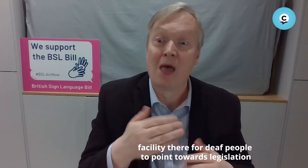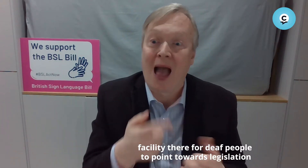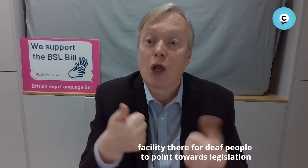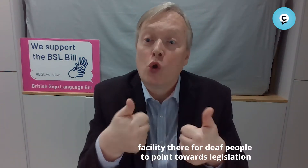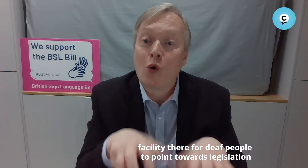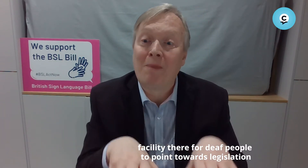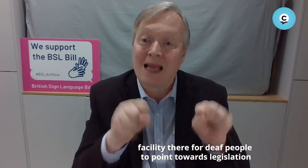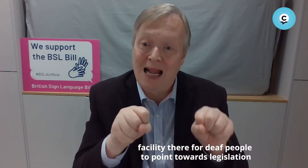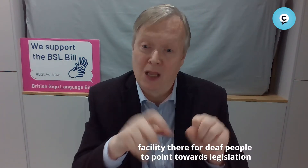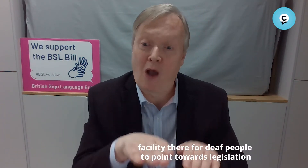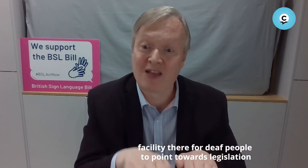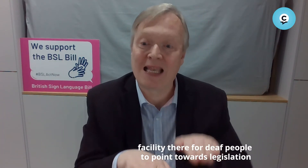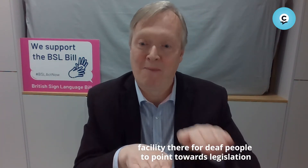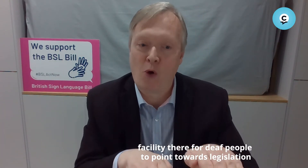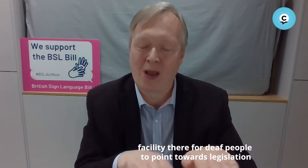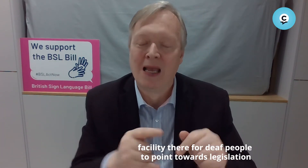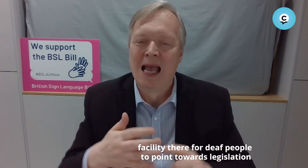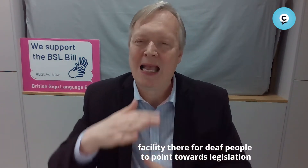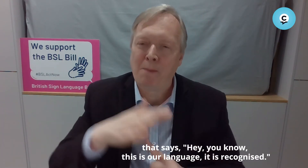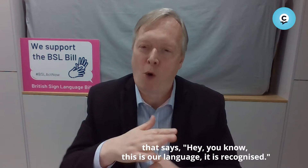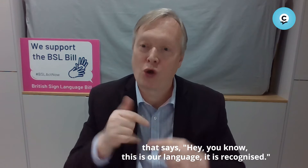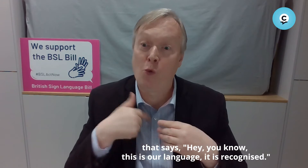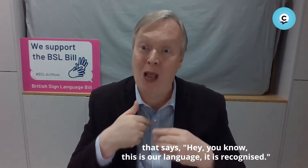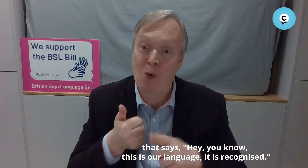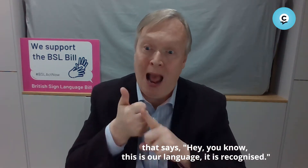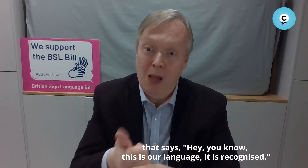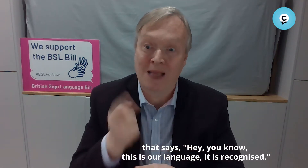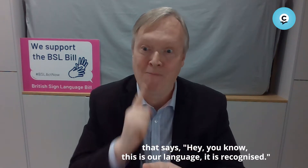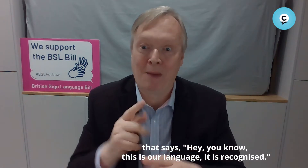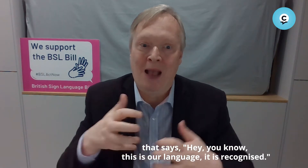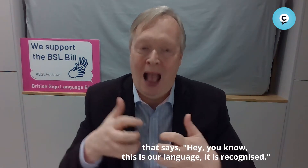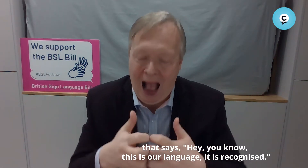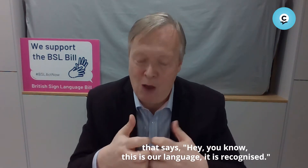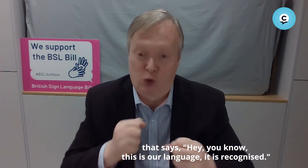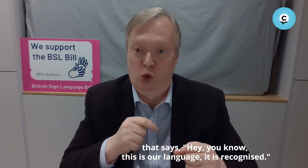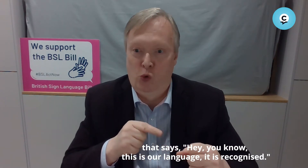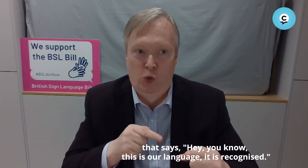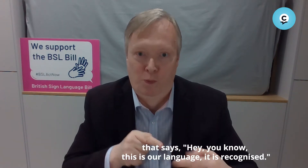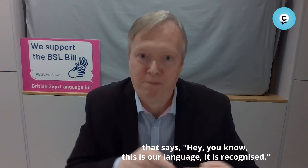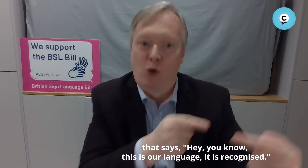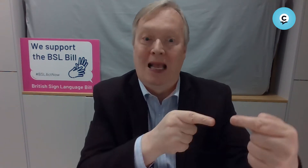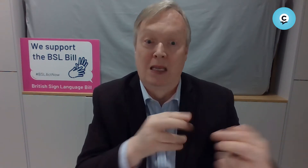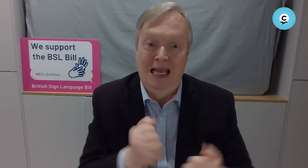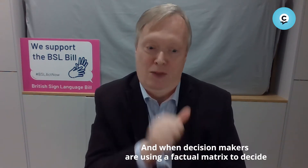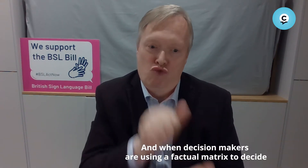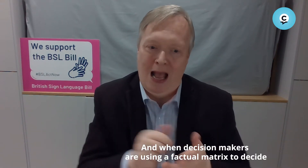facility there for deaf people to point towards legislation that says, hey, this is our language, it is recognised, and when